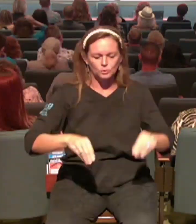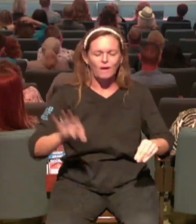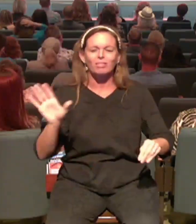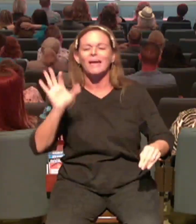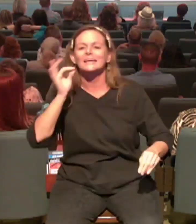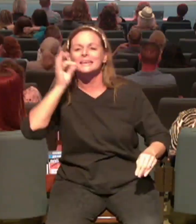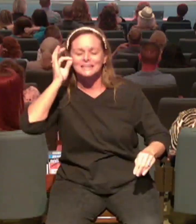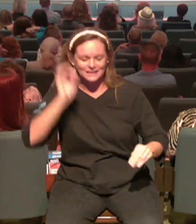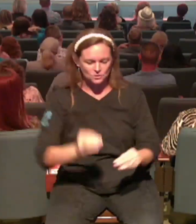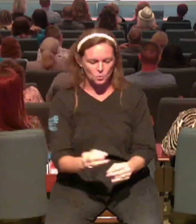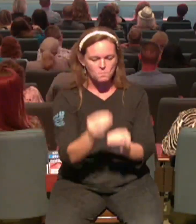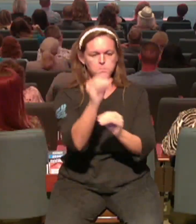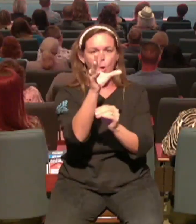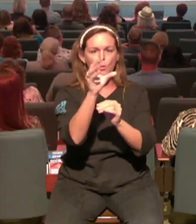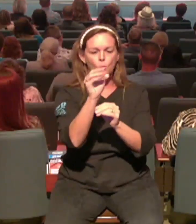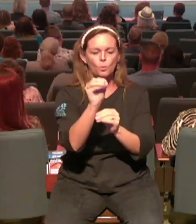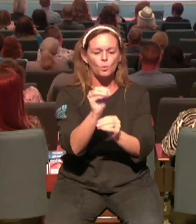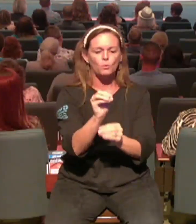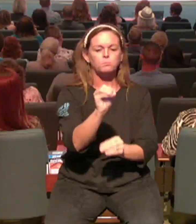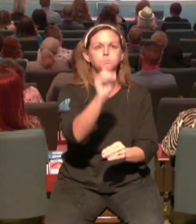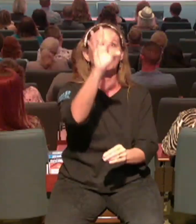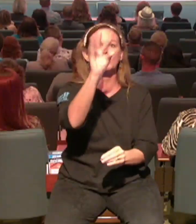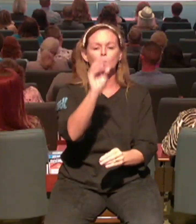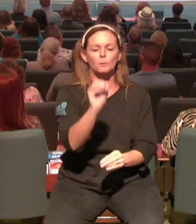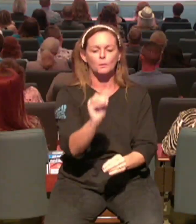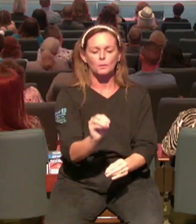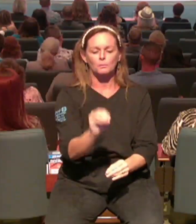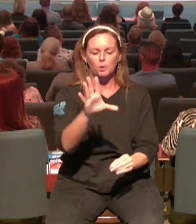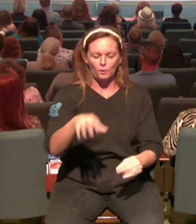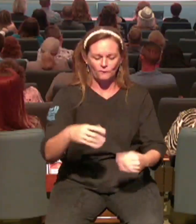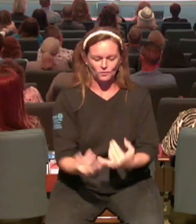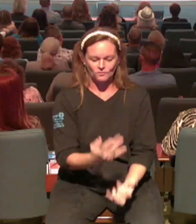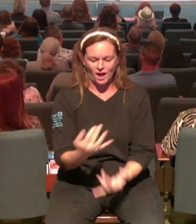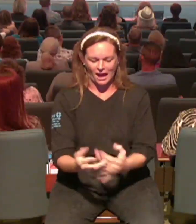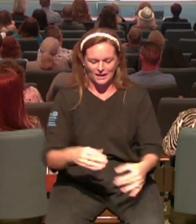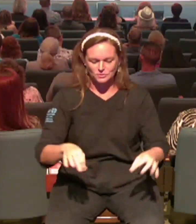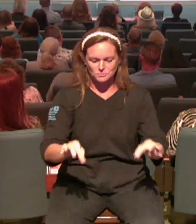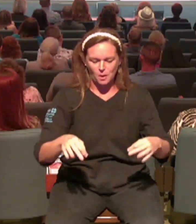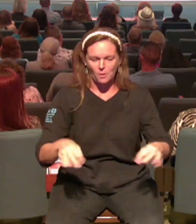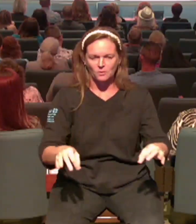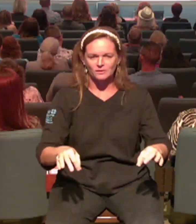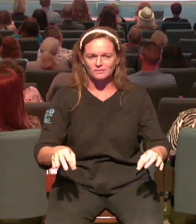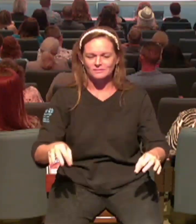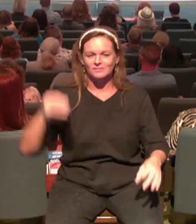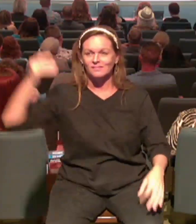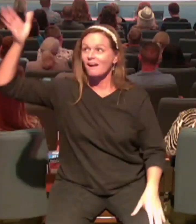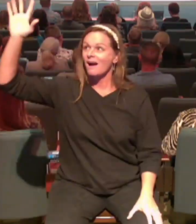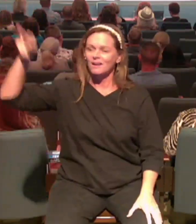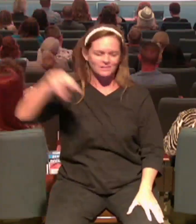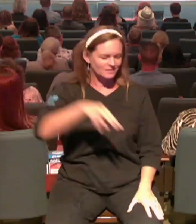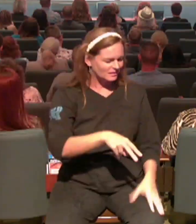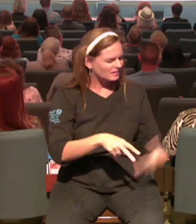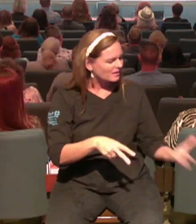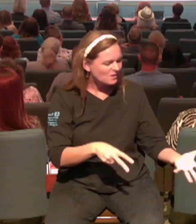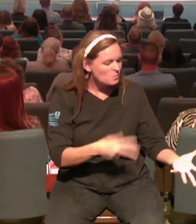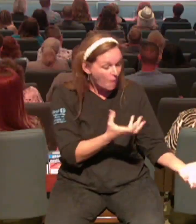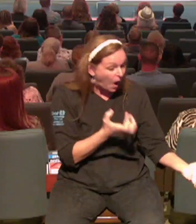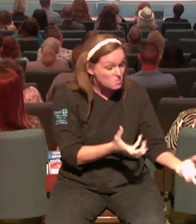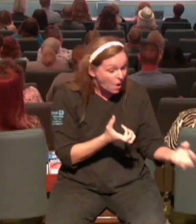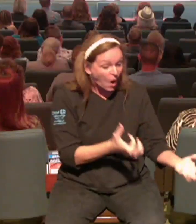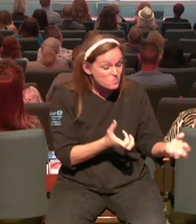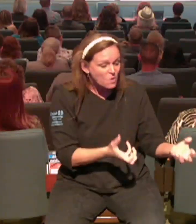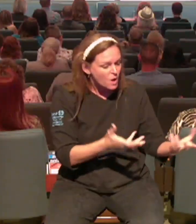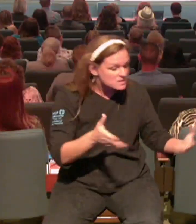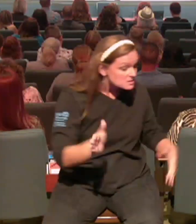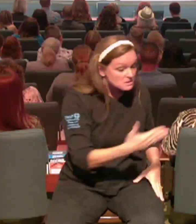you got. I wonder if God ever use us that way as teenagers. You got to be thankful. Do you know what